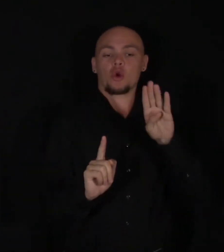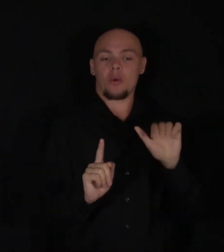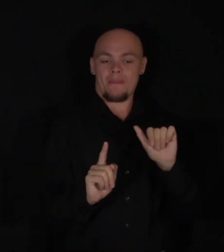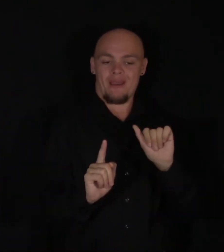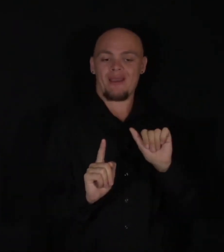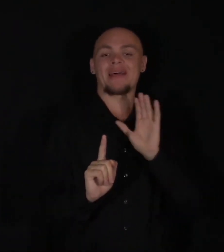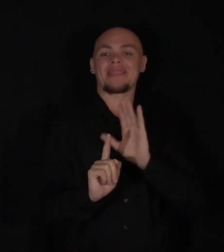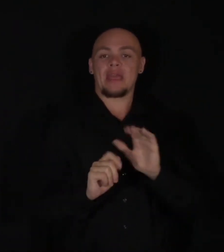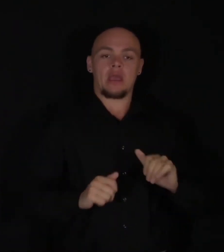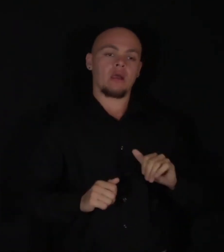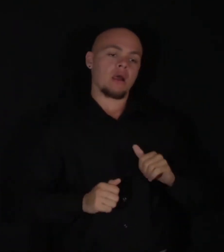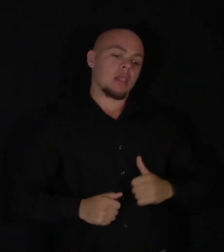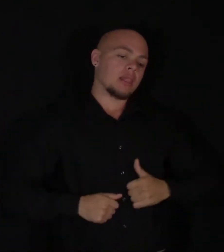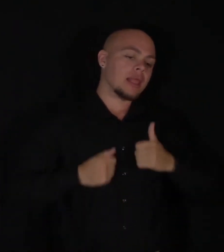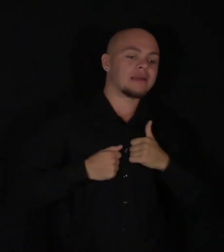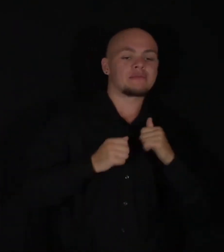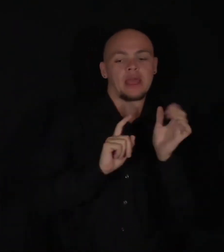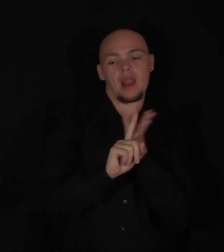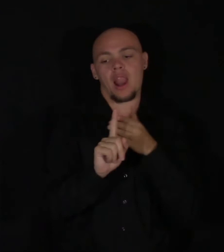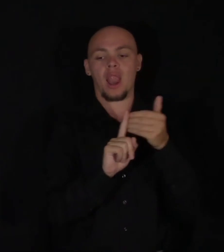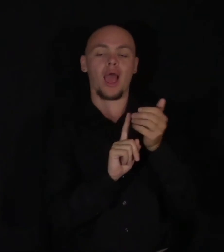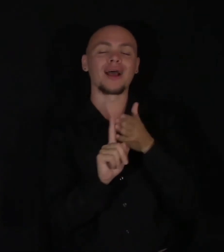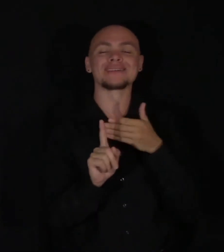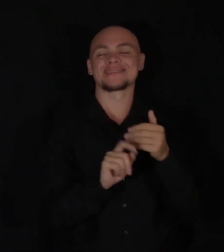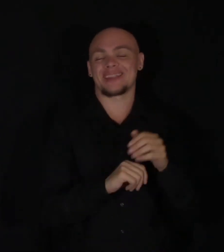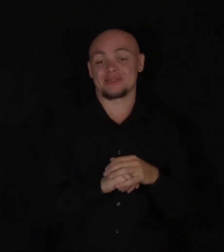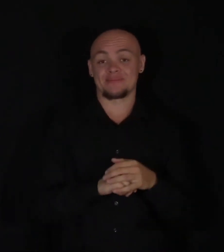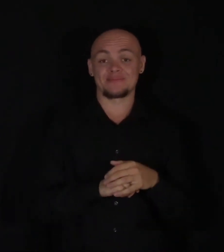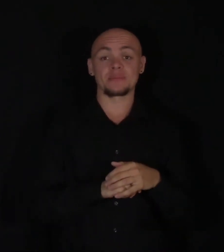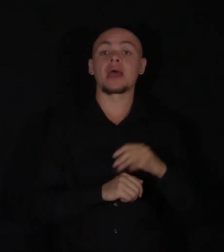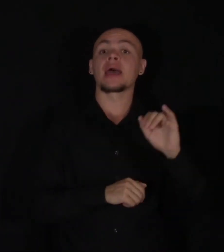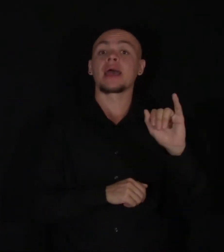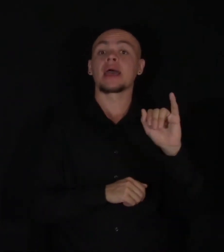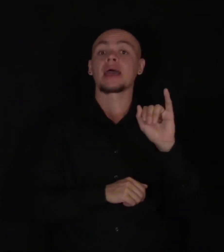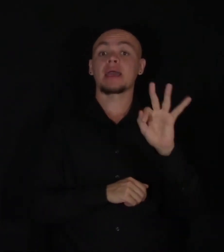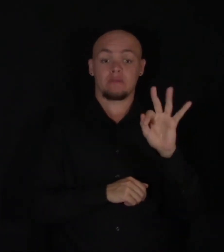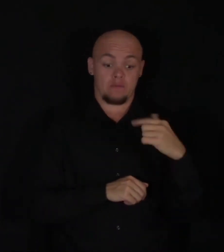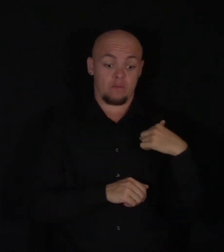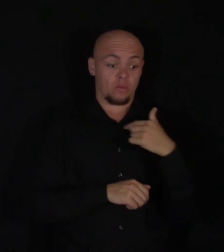seduction. And having said that, if